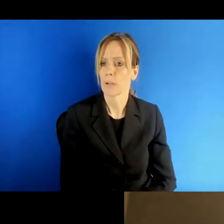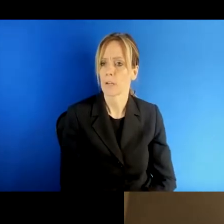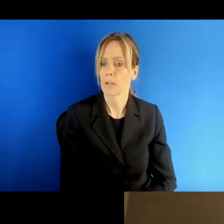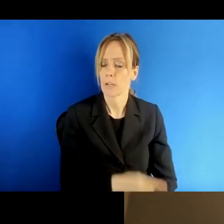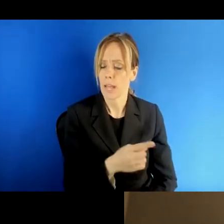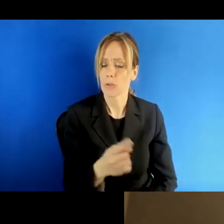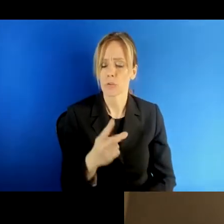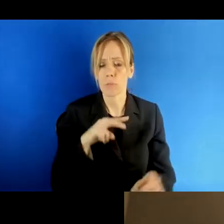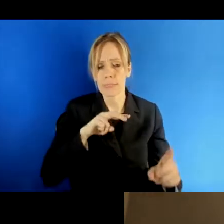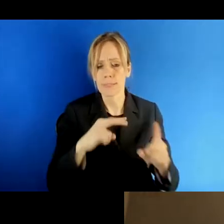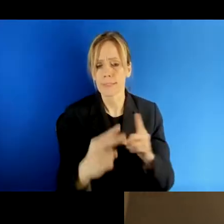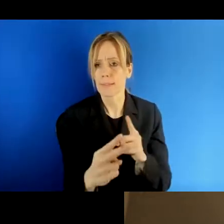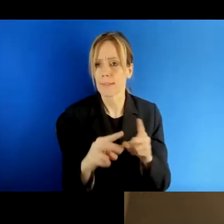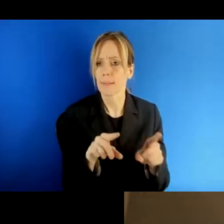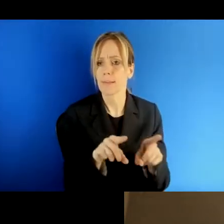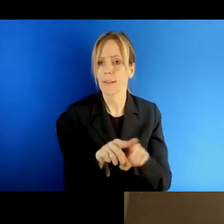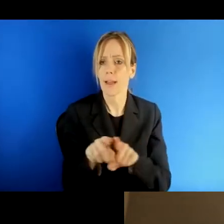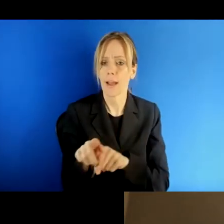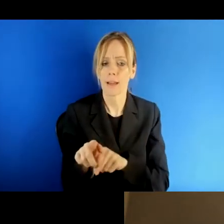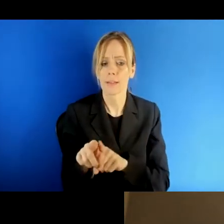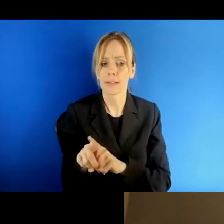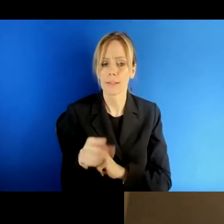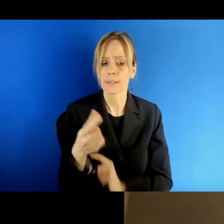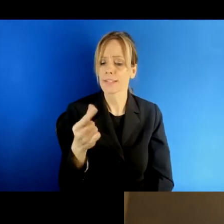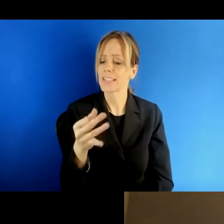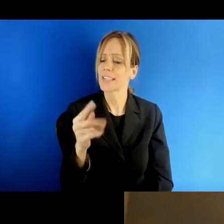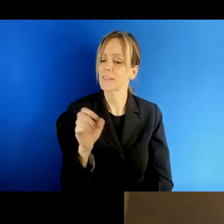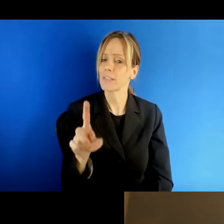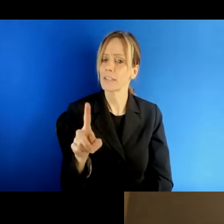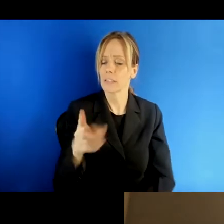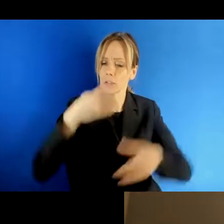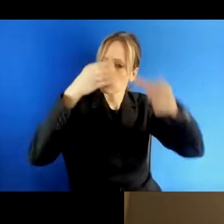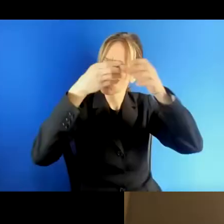as legitimate scholars.